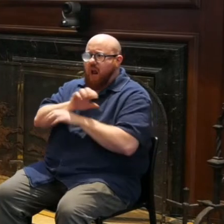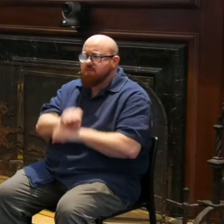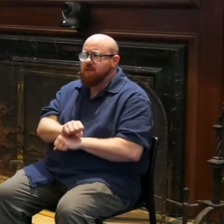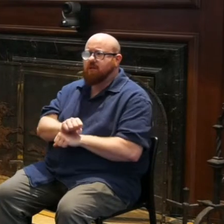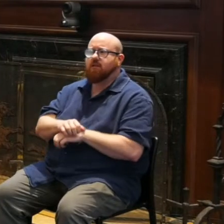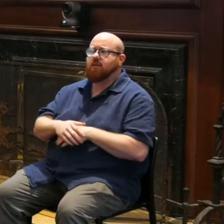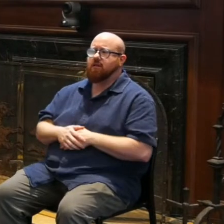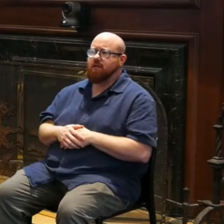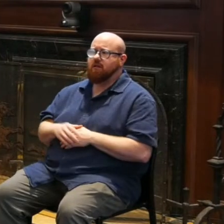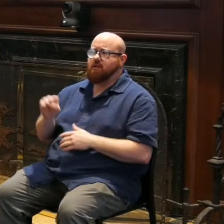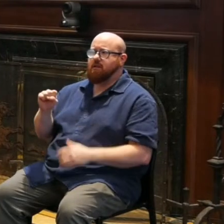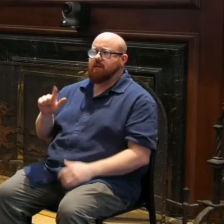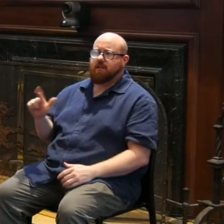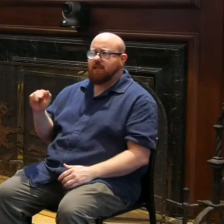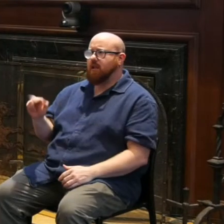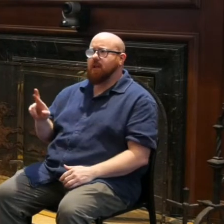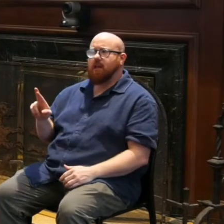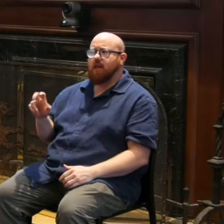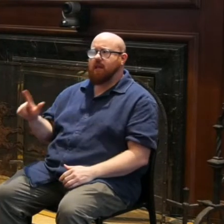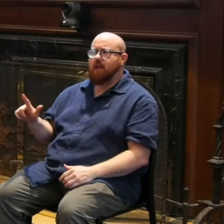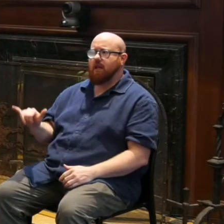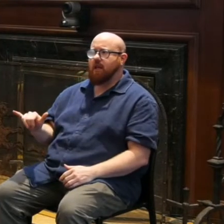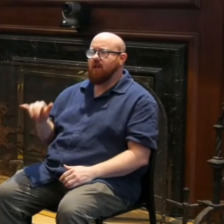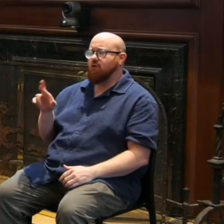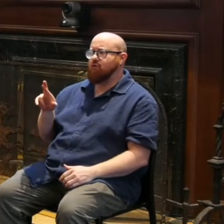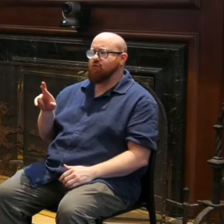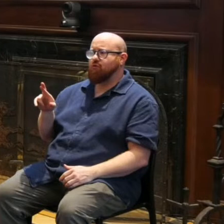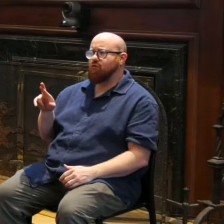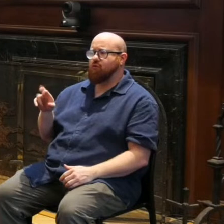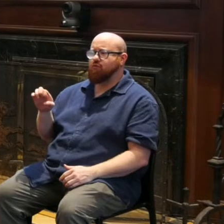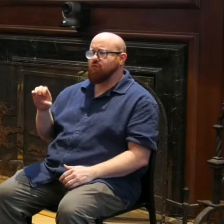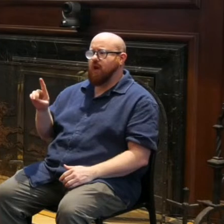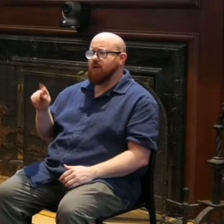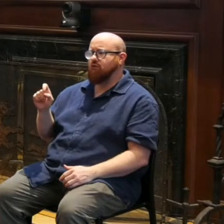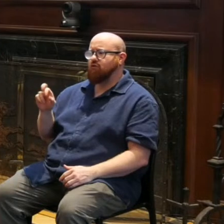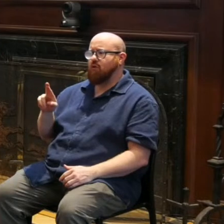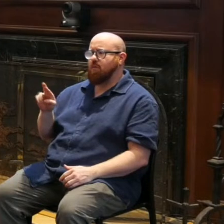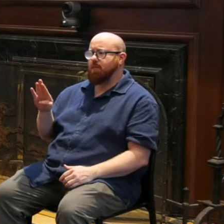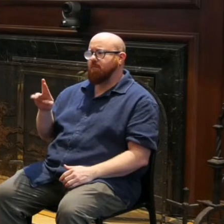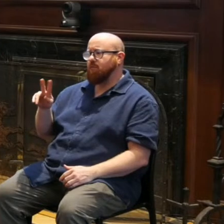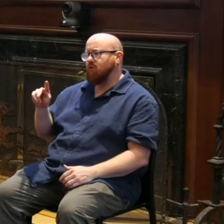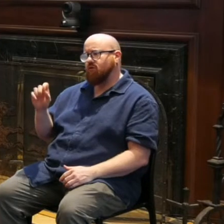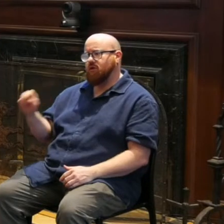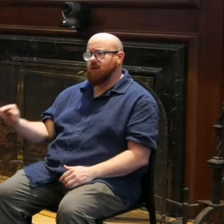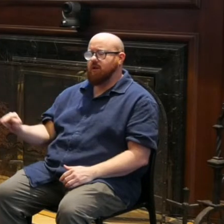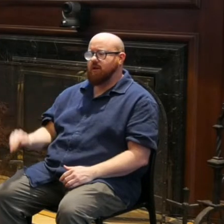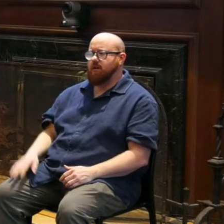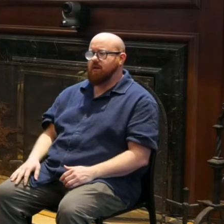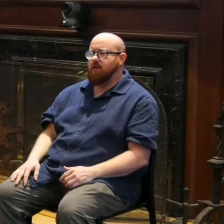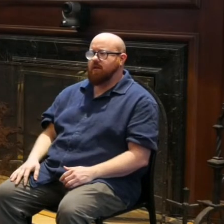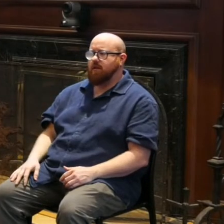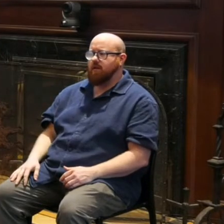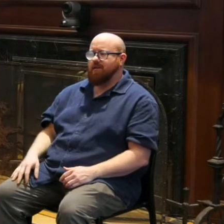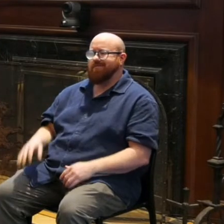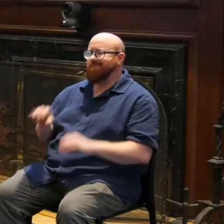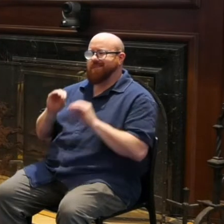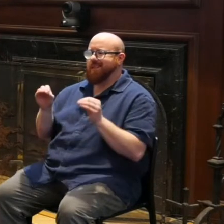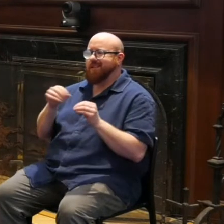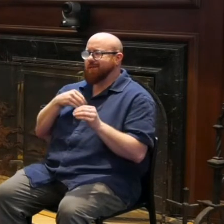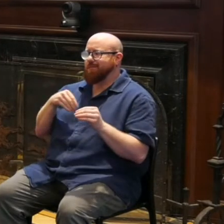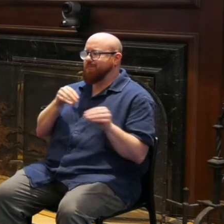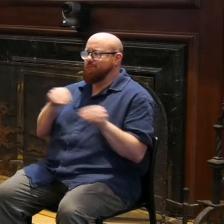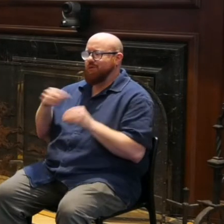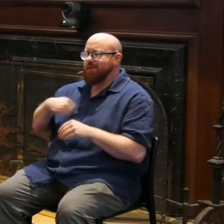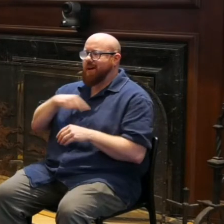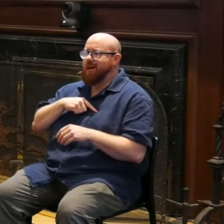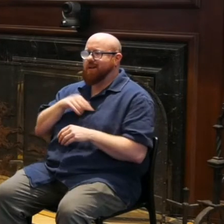retribution, while vague assurances of future bliss in return for present injury no longer move us as once